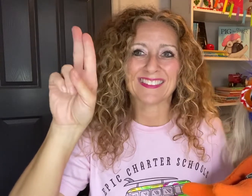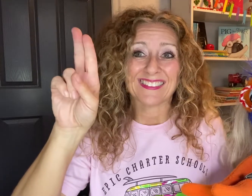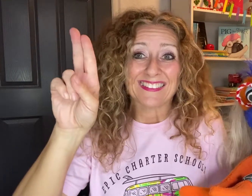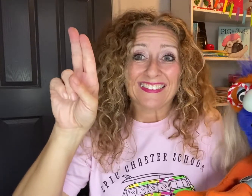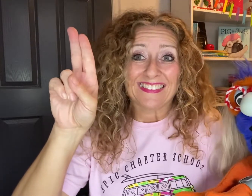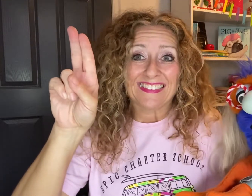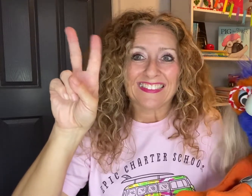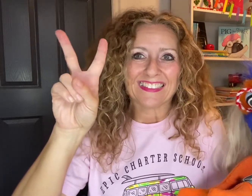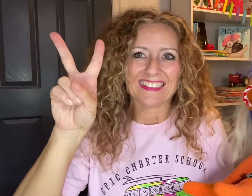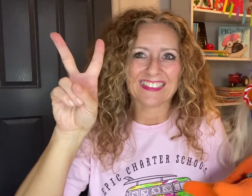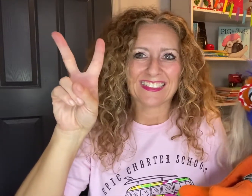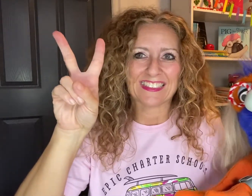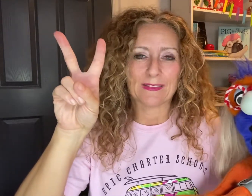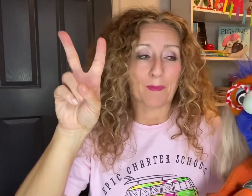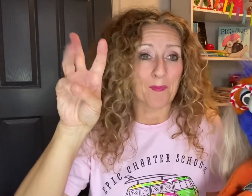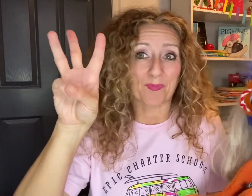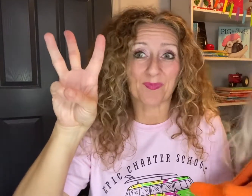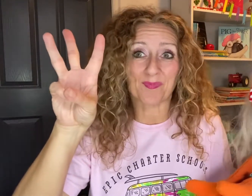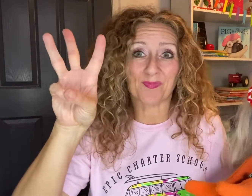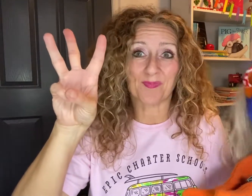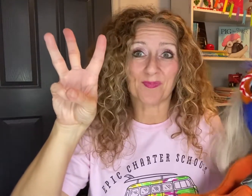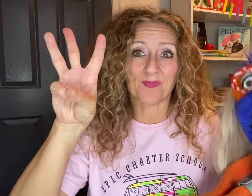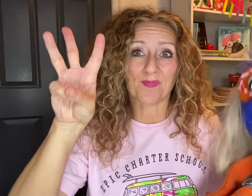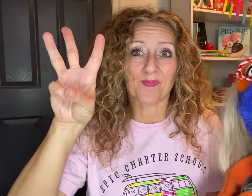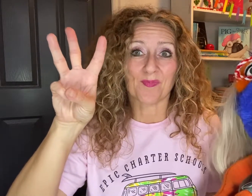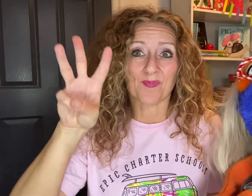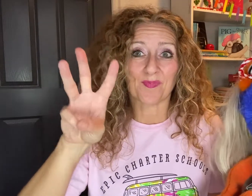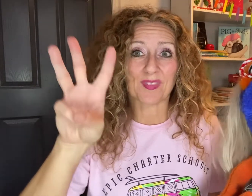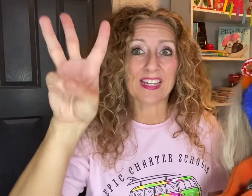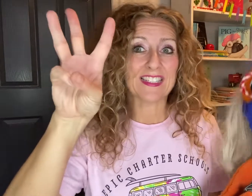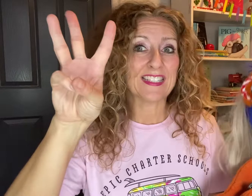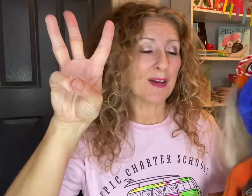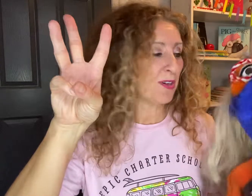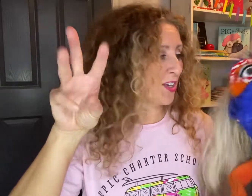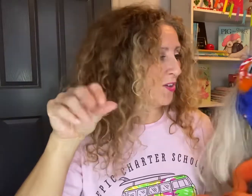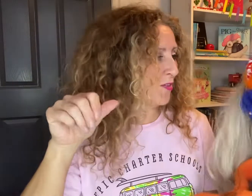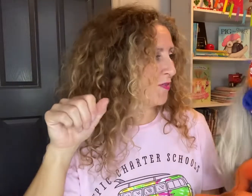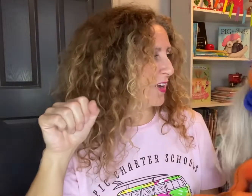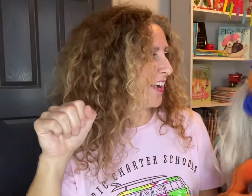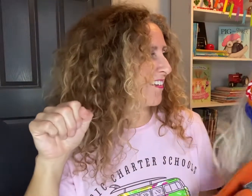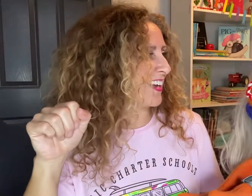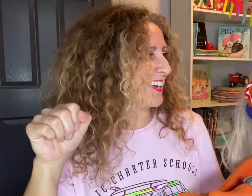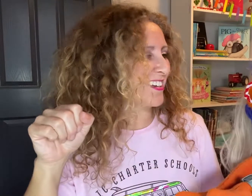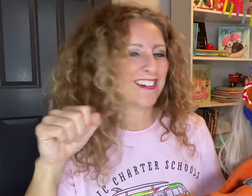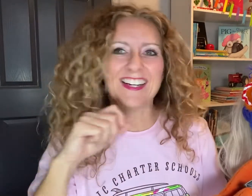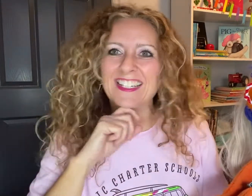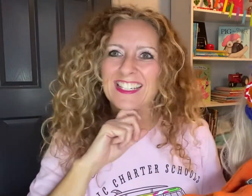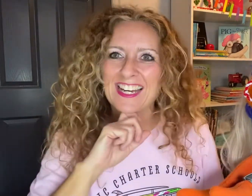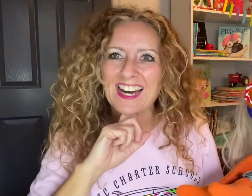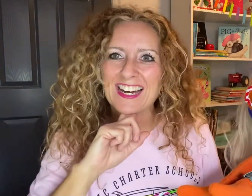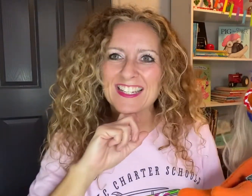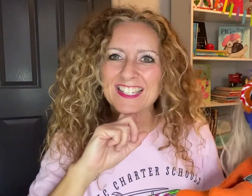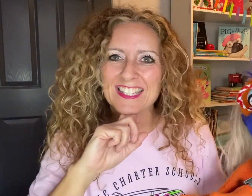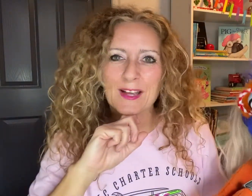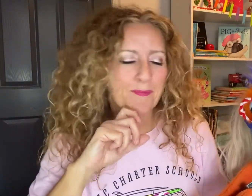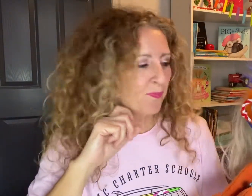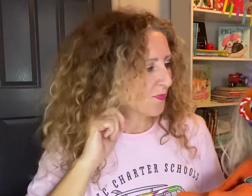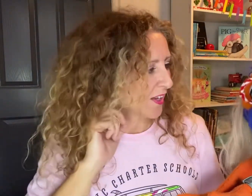U. B. W. Yeah. Yeah. Very good Gus. Woo.